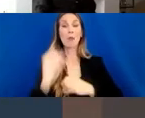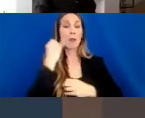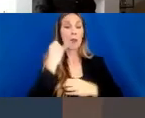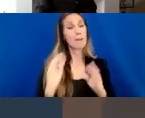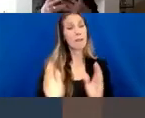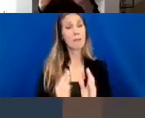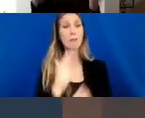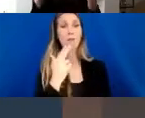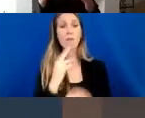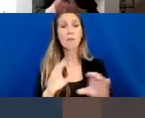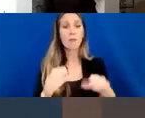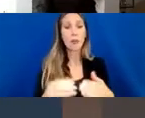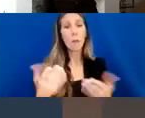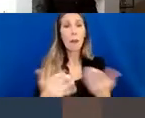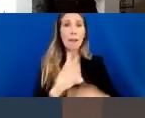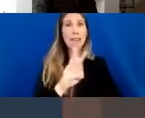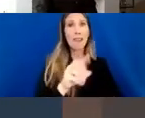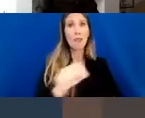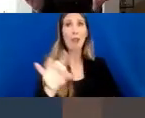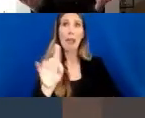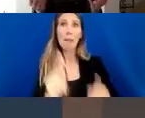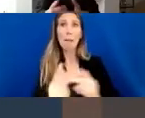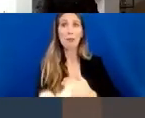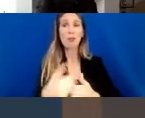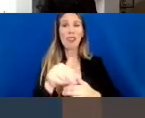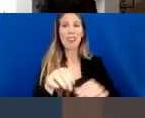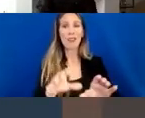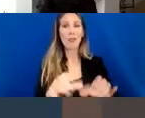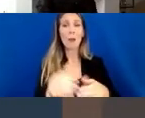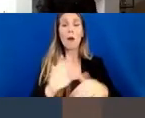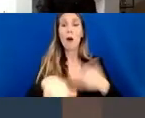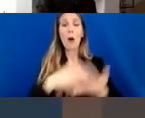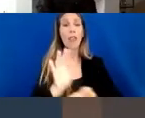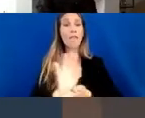only another 6 or 8 attending, all the videos can be on